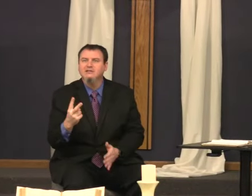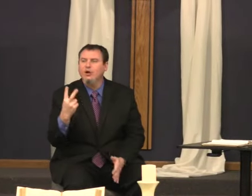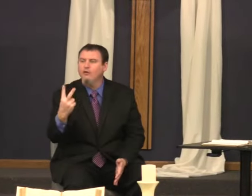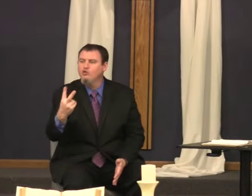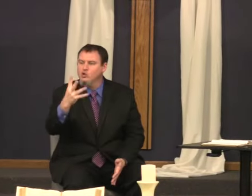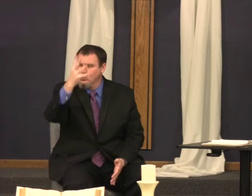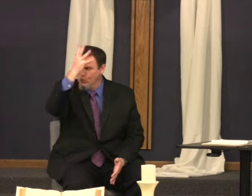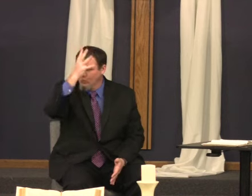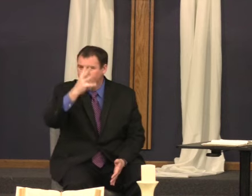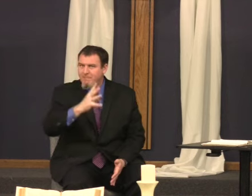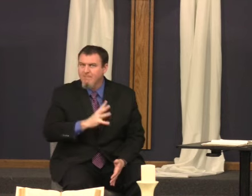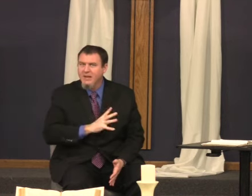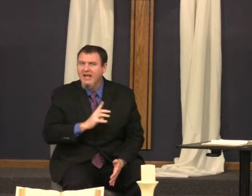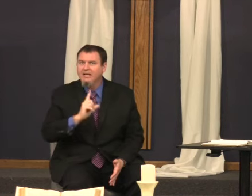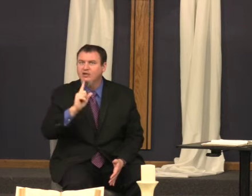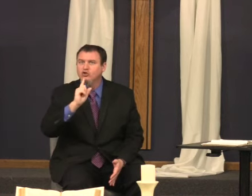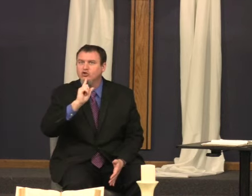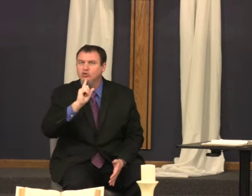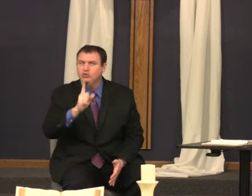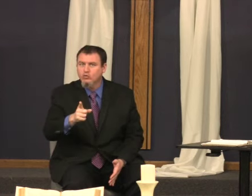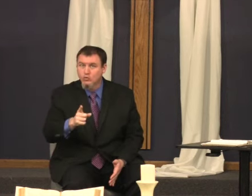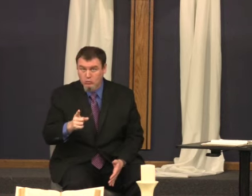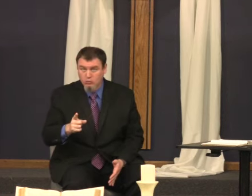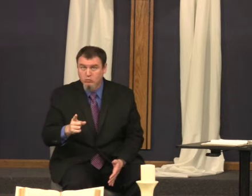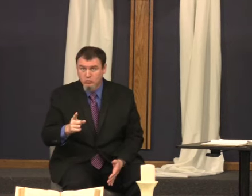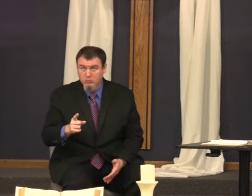that the testimony of two men is true.